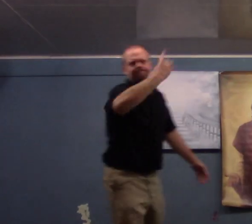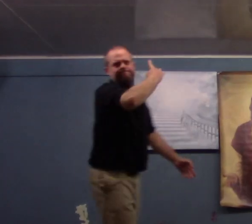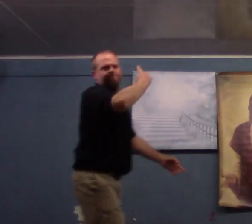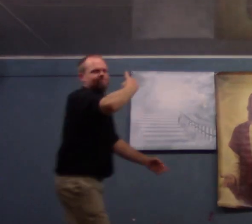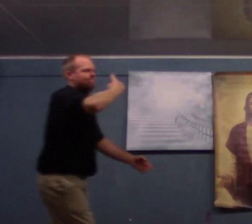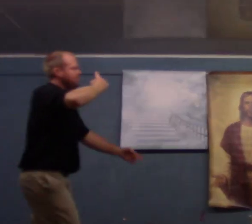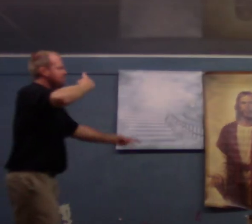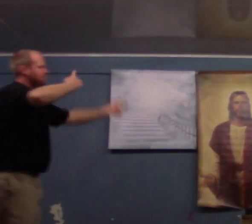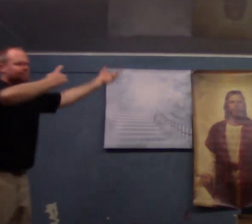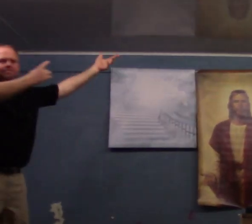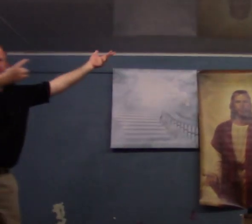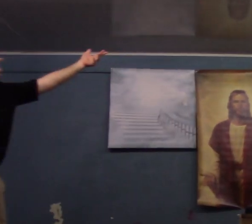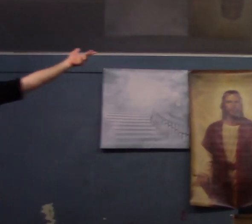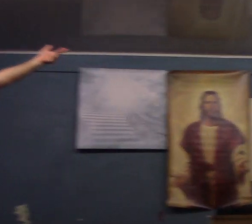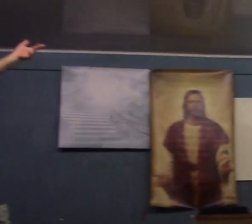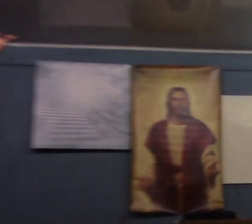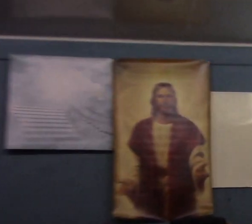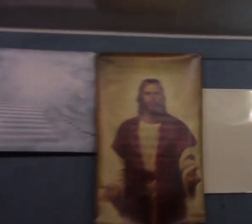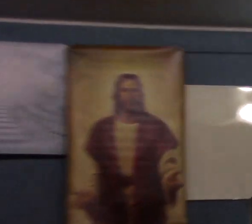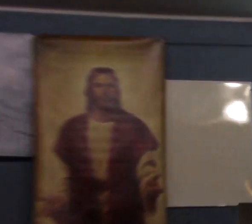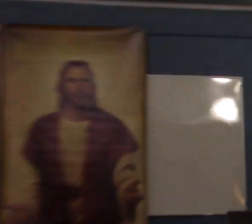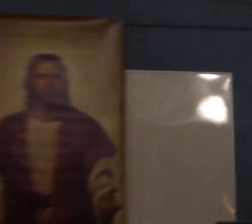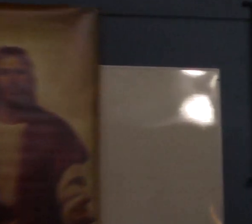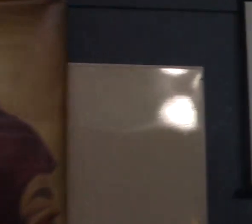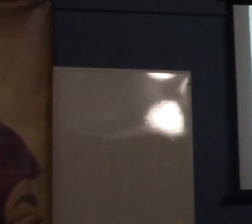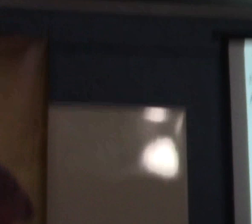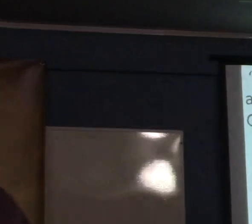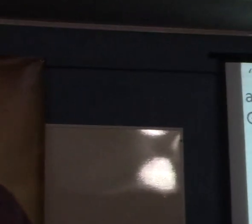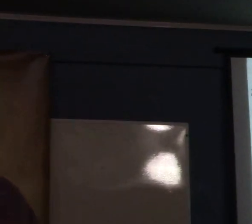Somebody that can read well, volunteer, to read.